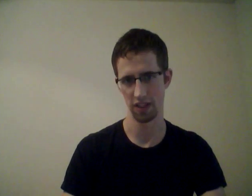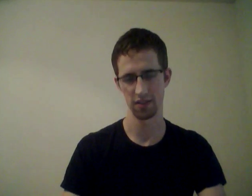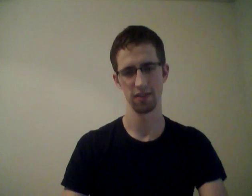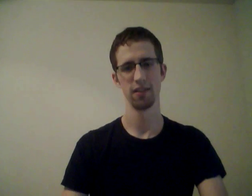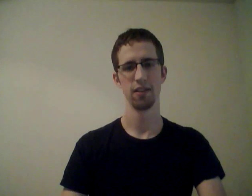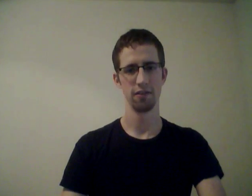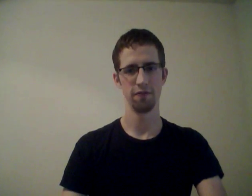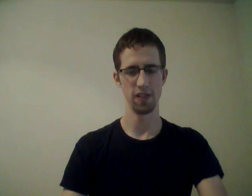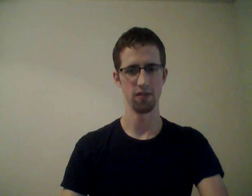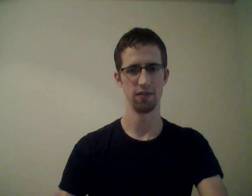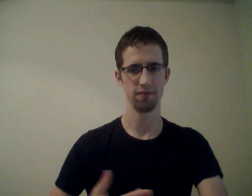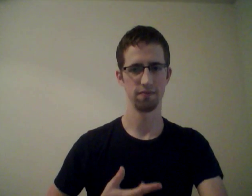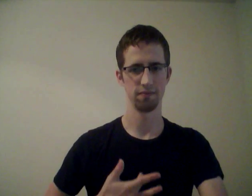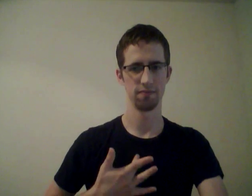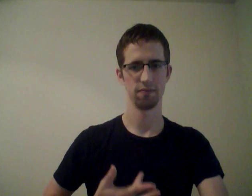surface. Feel.